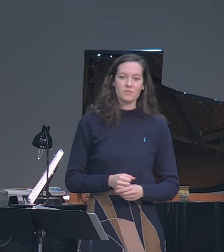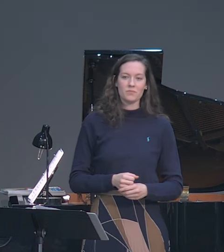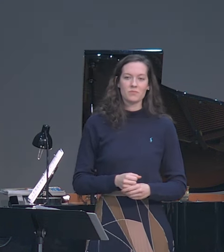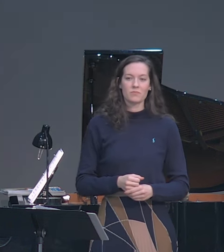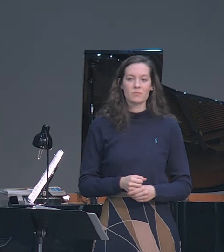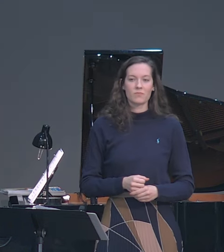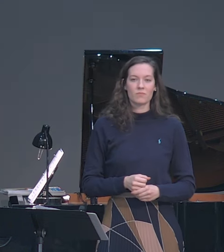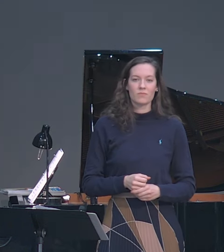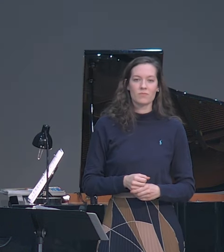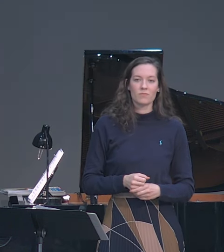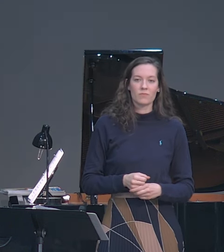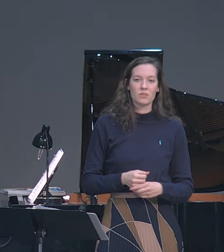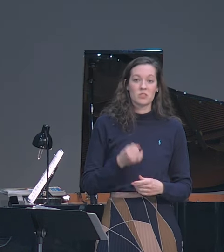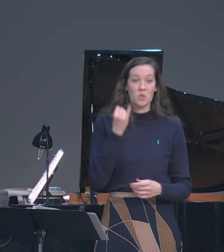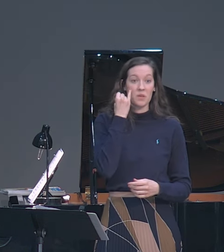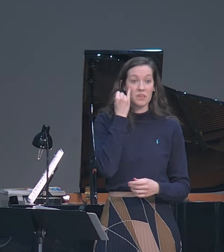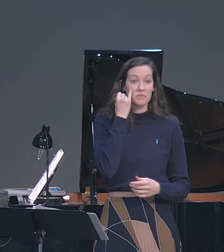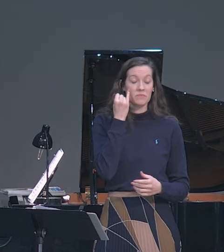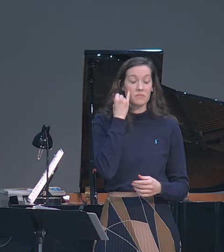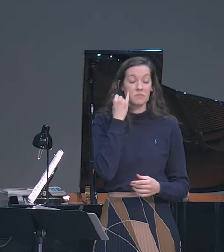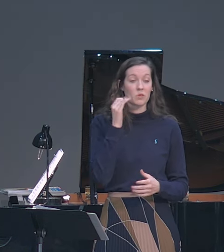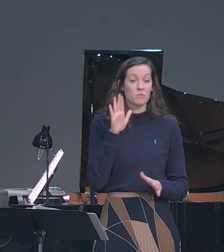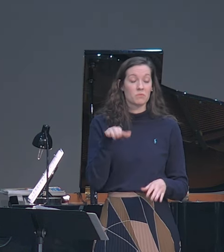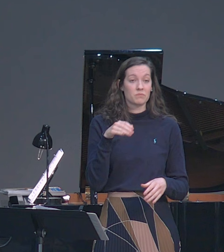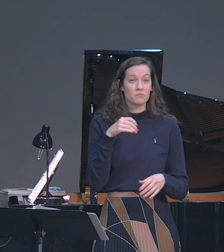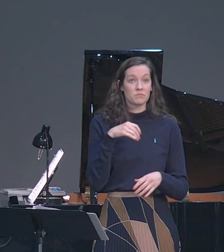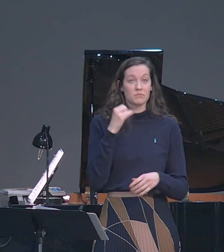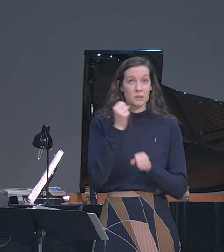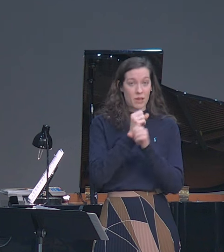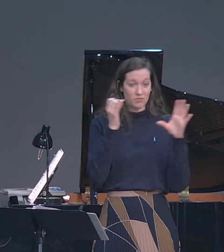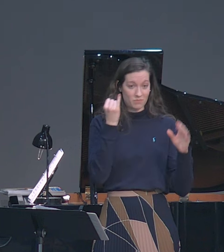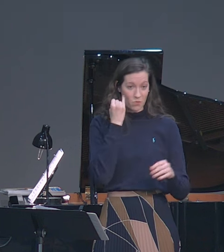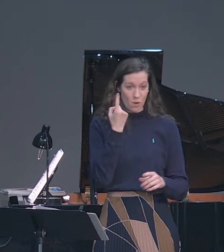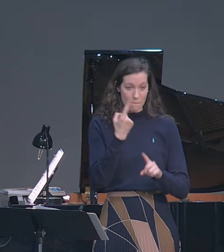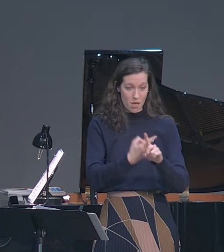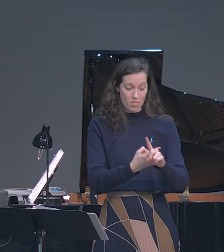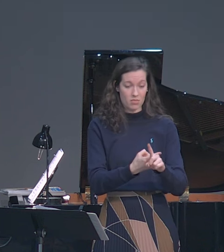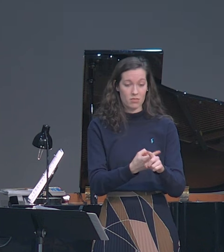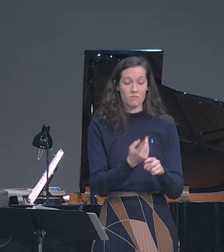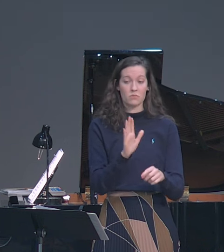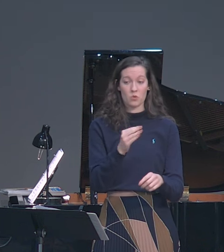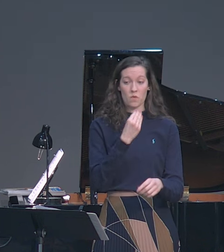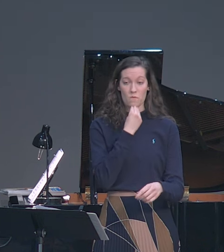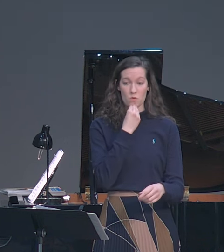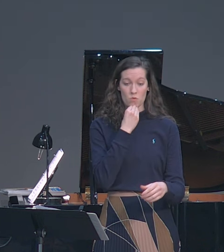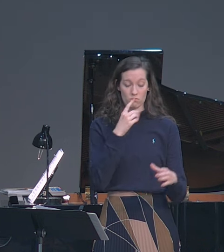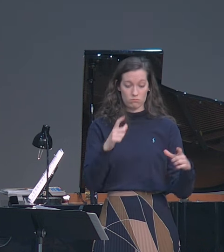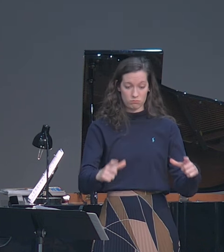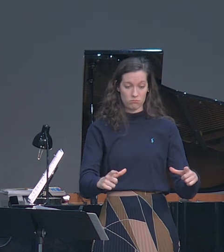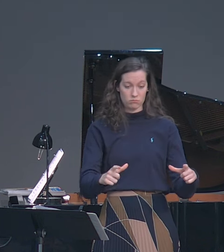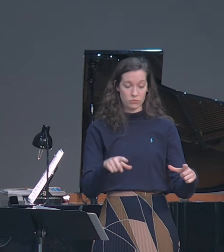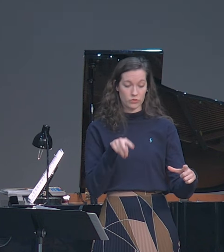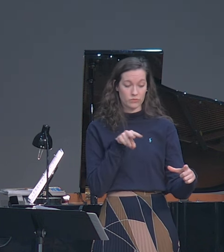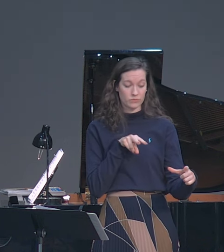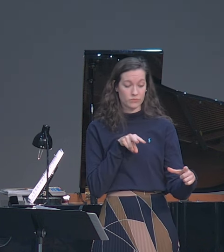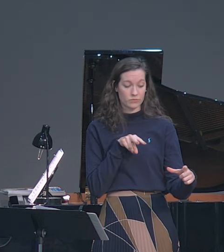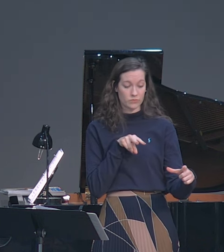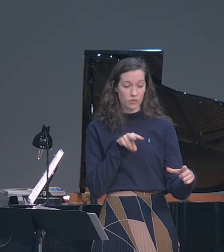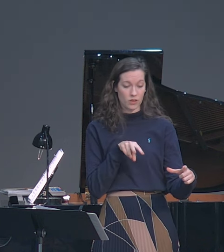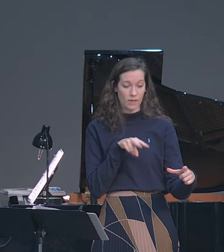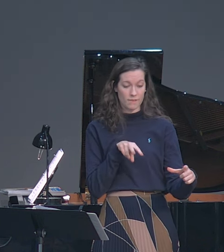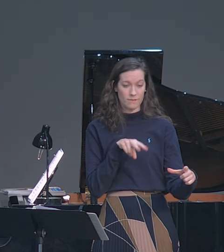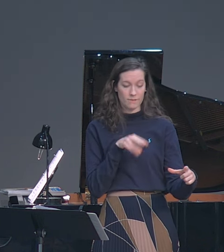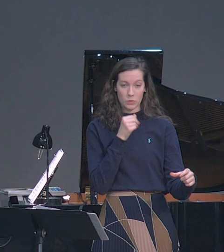if for an entire month, three times a day, you just stood or sat and looked at the meal that was in front